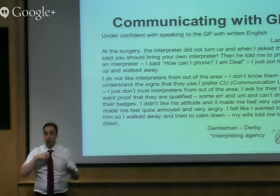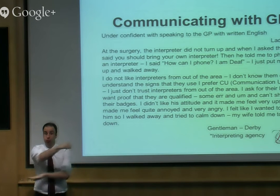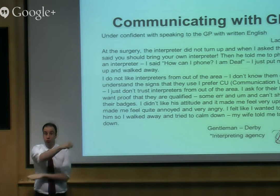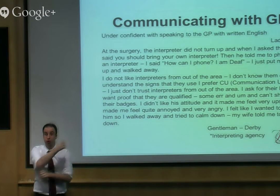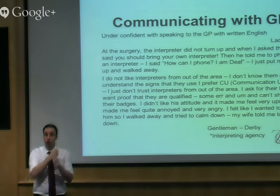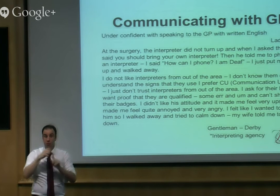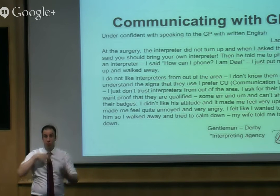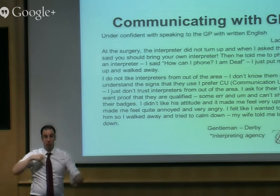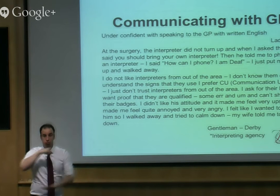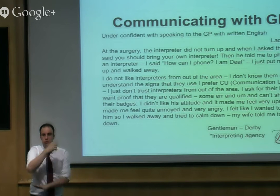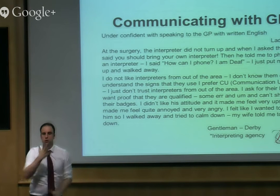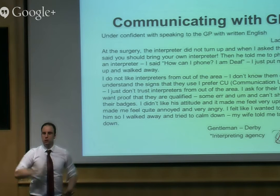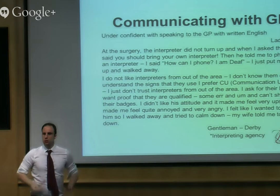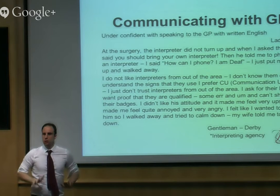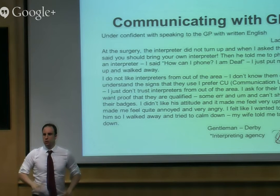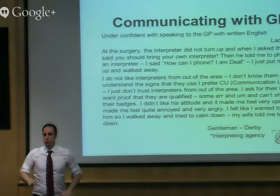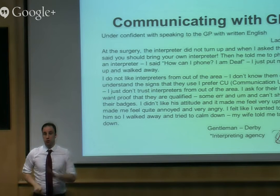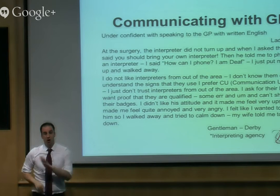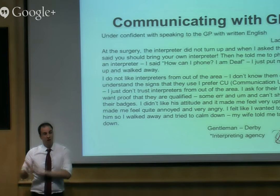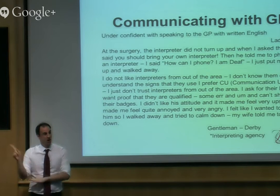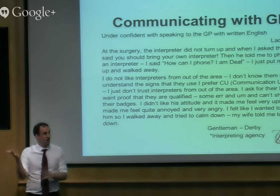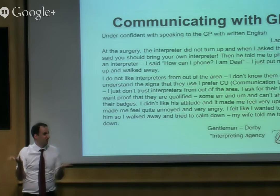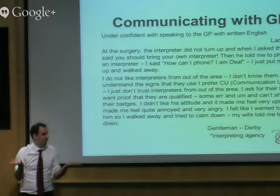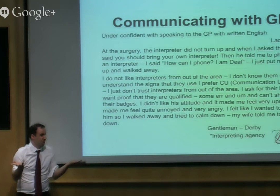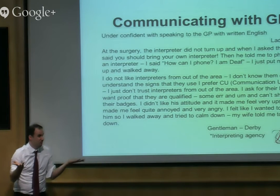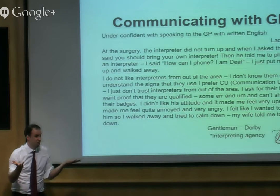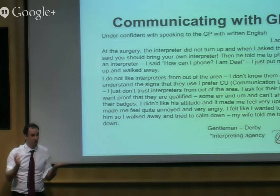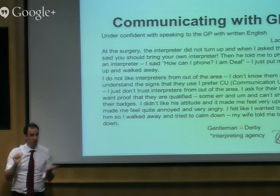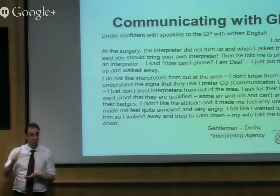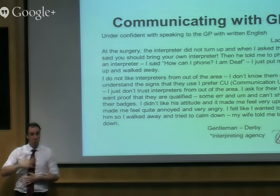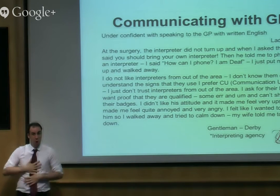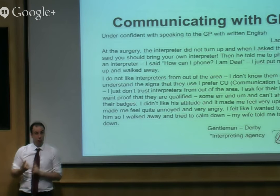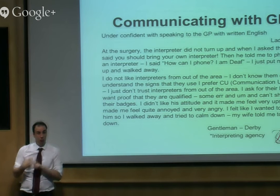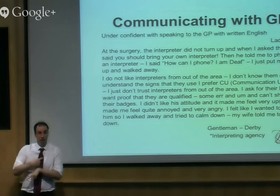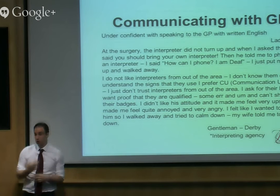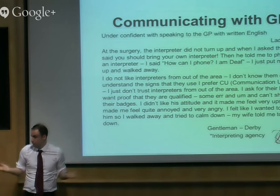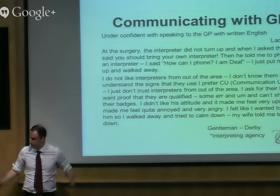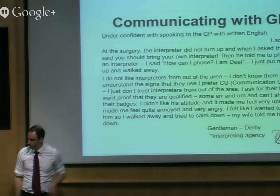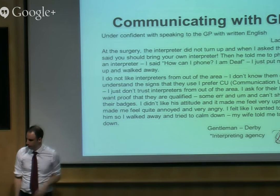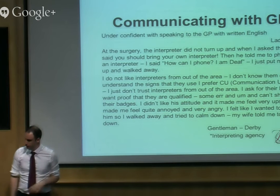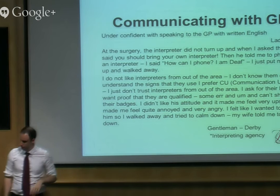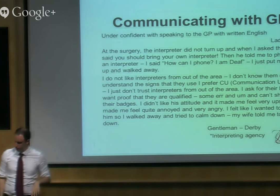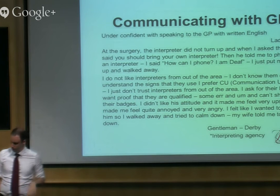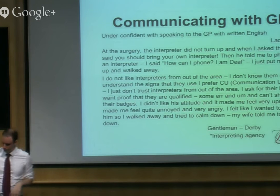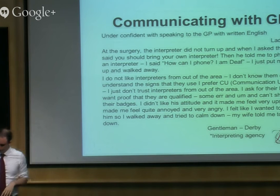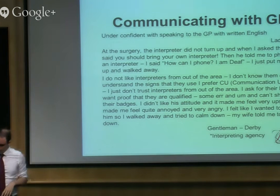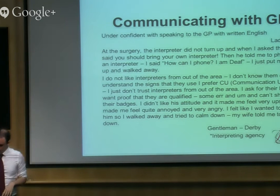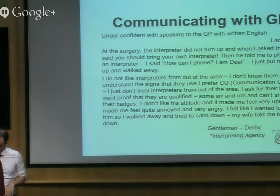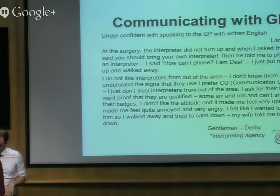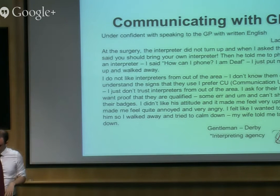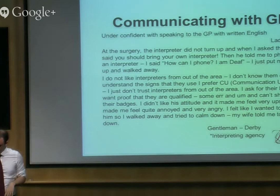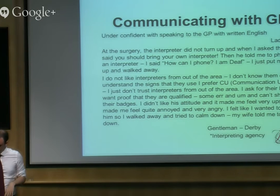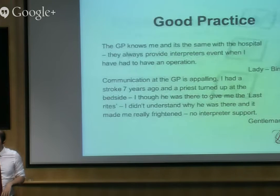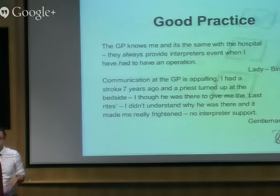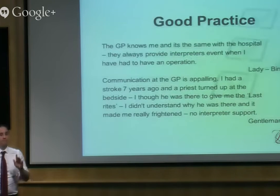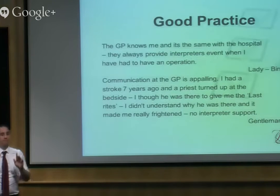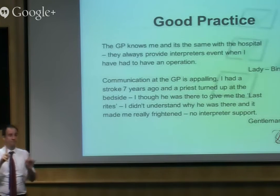actually he said he was so angry that he wasn't being pacified, they didn't understand his concerns, that he actually felt like punching the staff